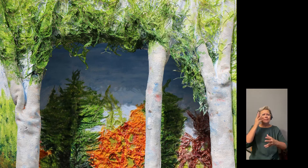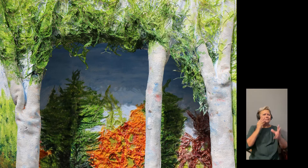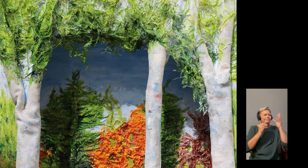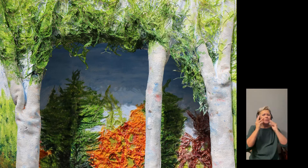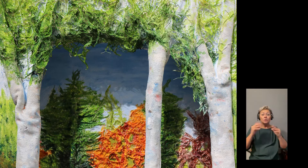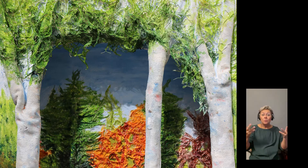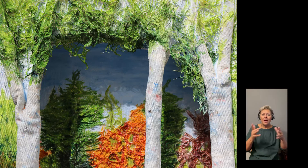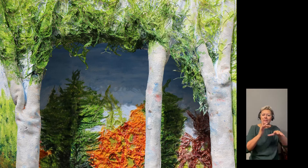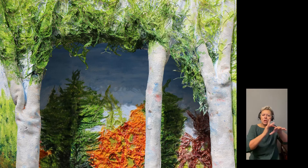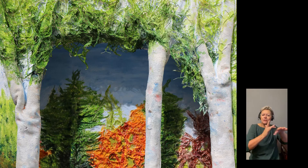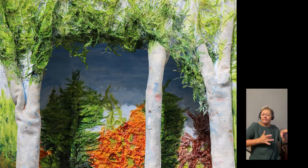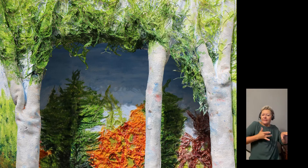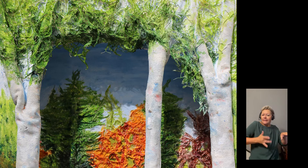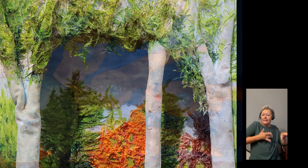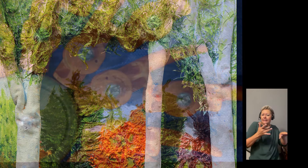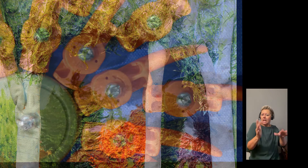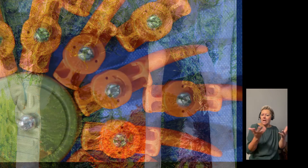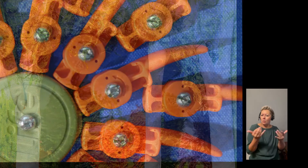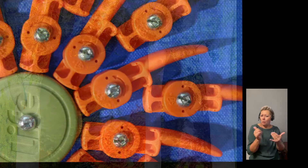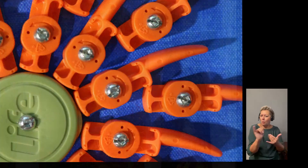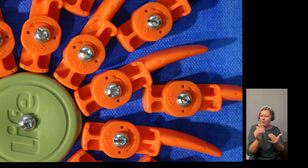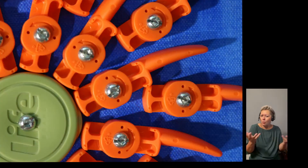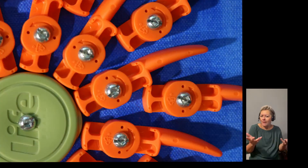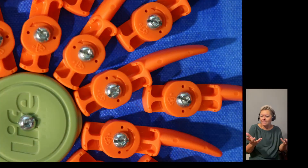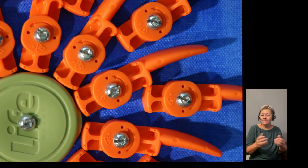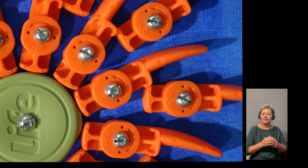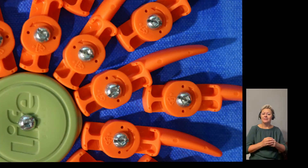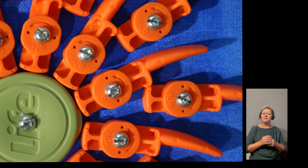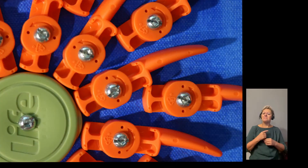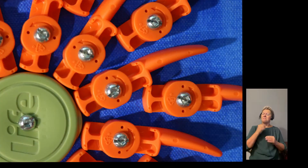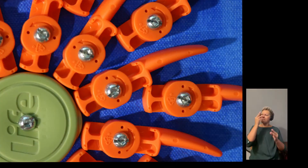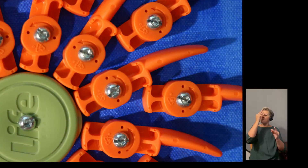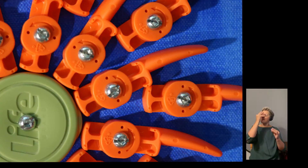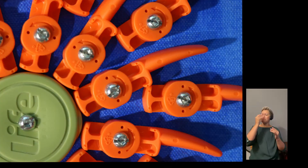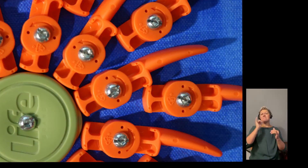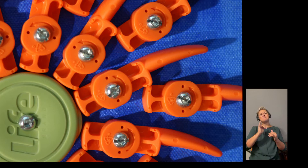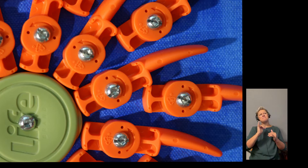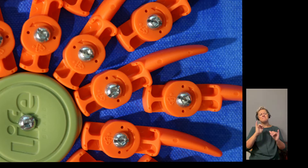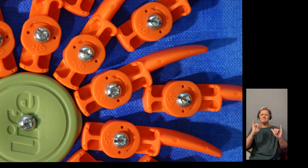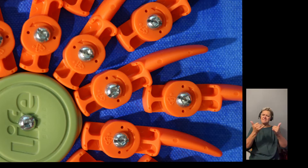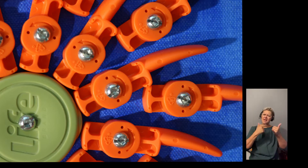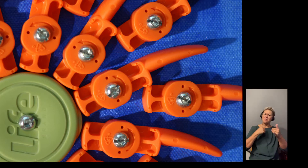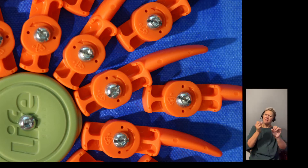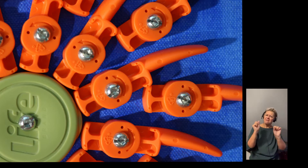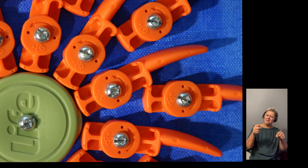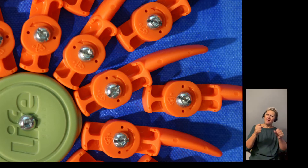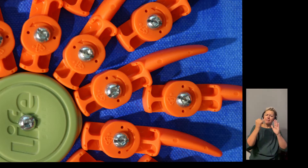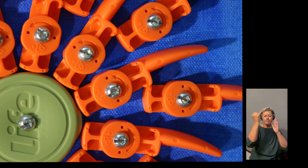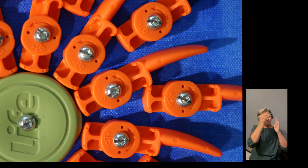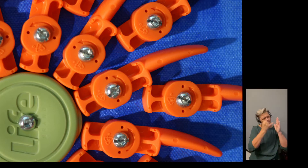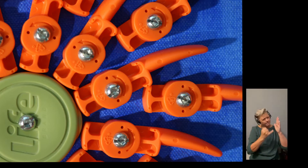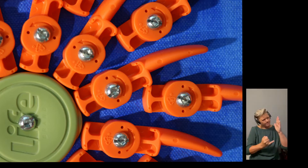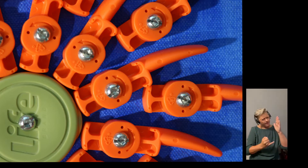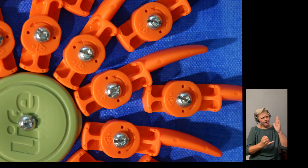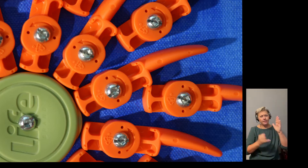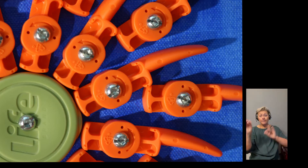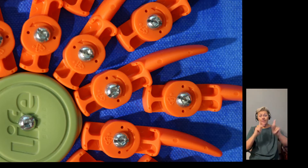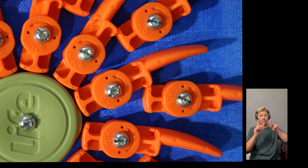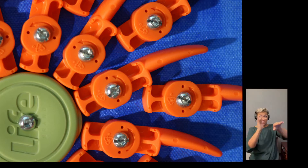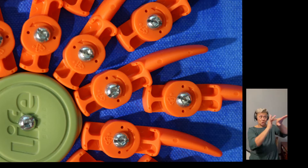pieces. This set me wondering how I could create artworks which could be handled with no detriment to the pieces themselves